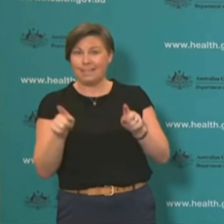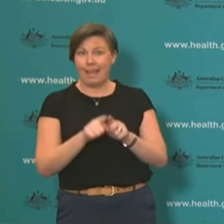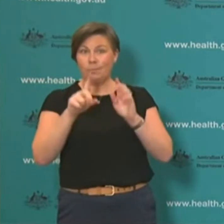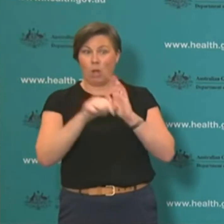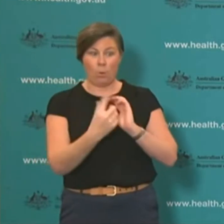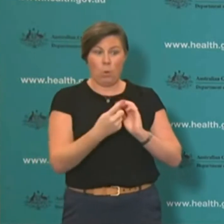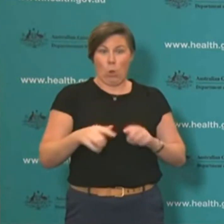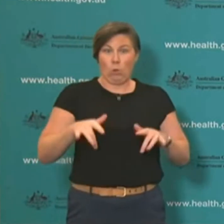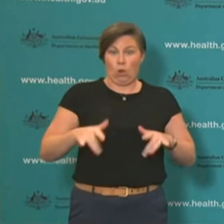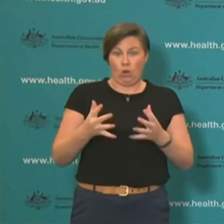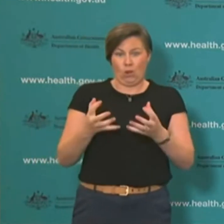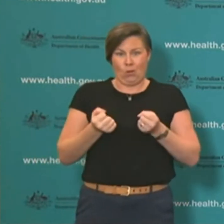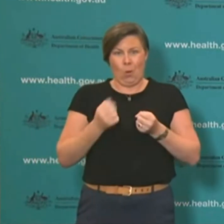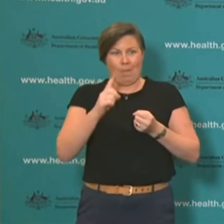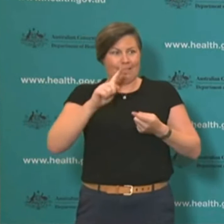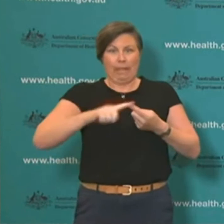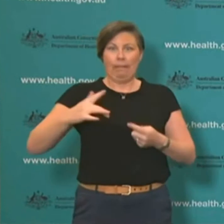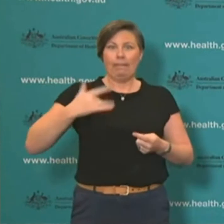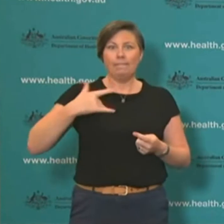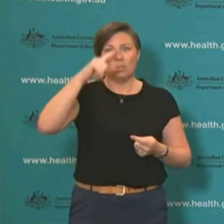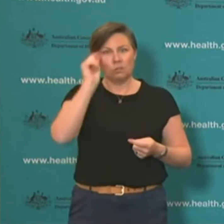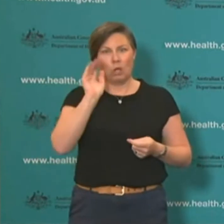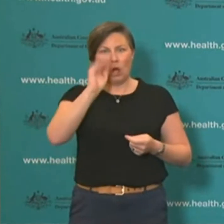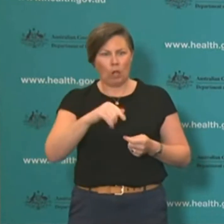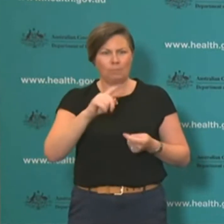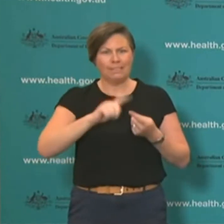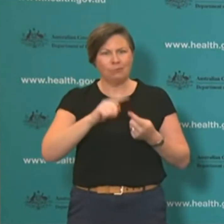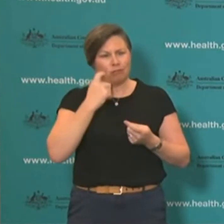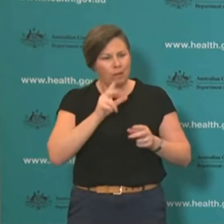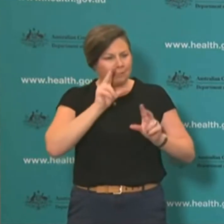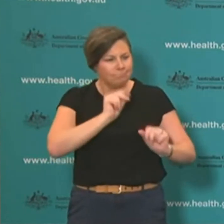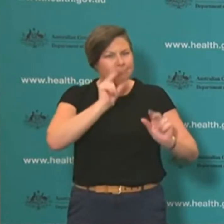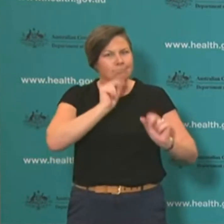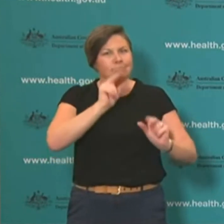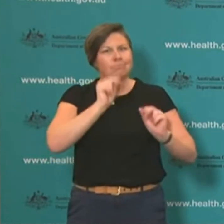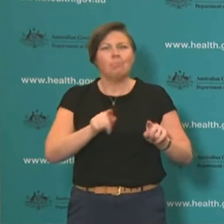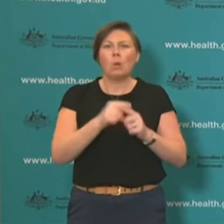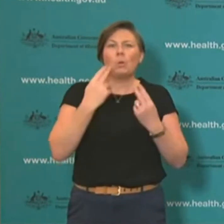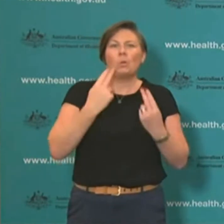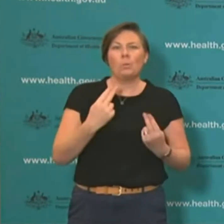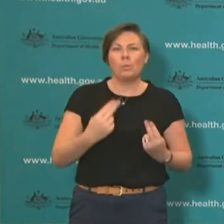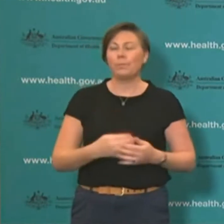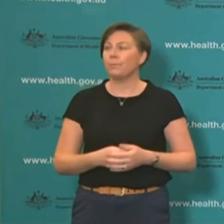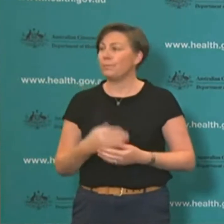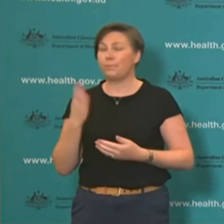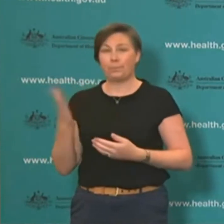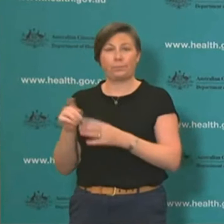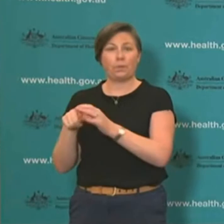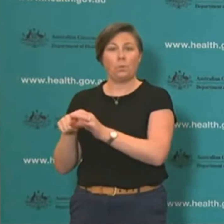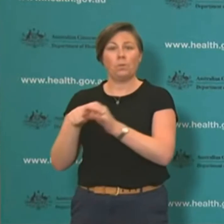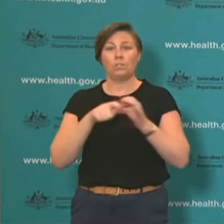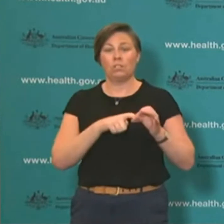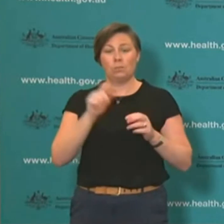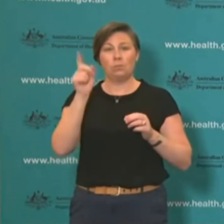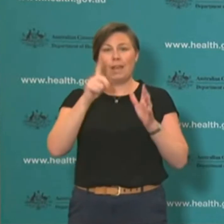met. And that has been the vigour of the response, and that response is continuing down in Victoria at the moment. At the Aged Care